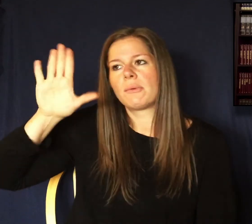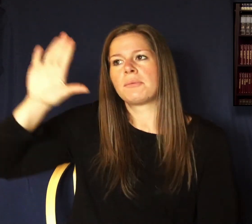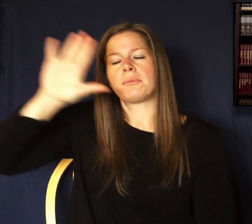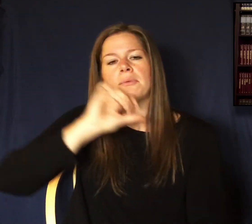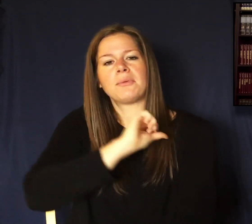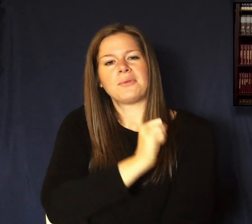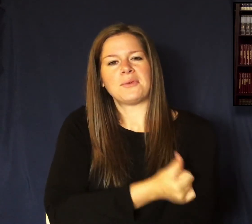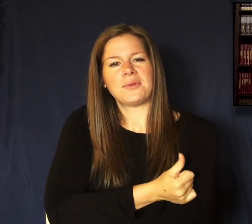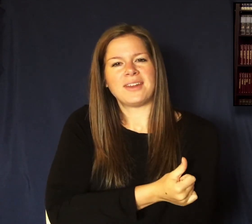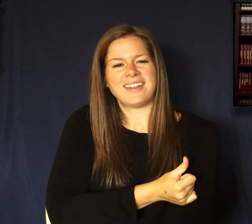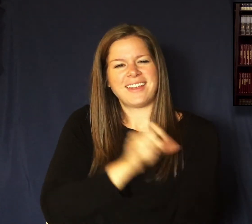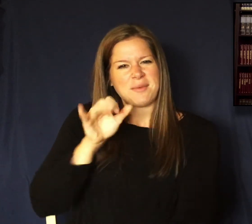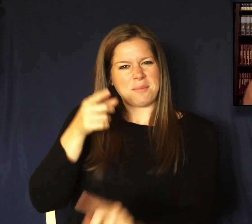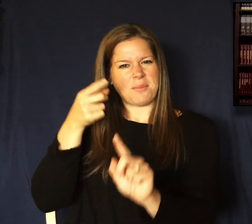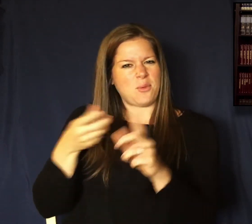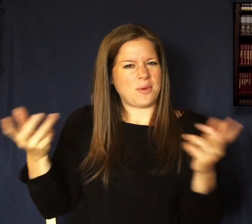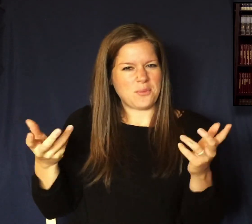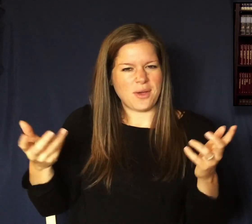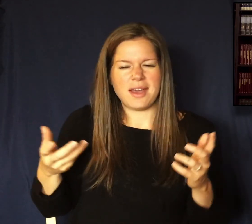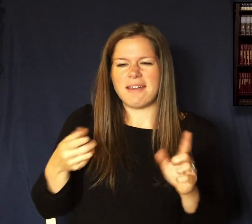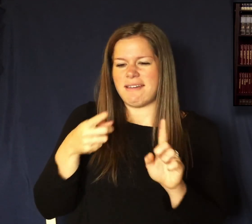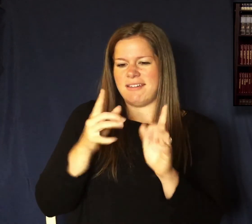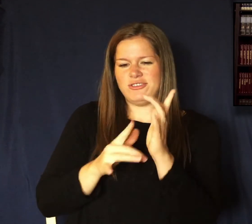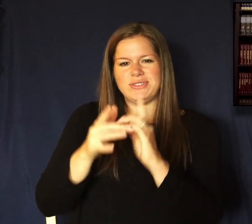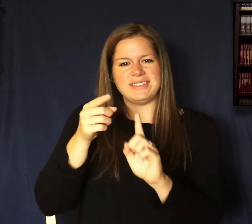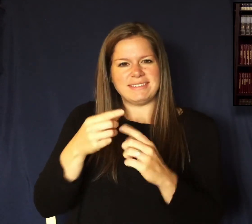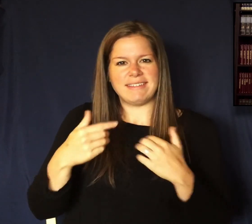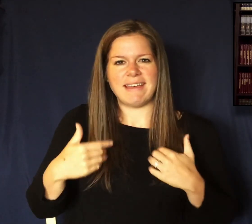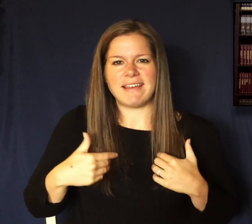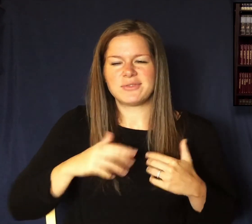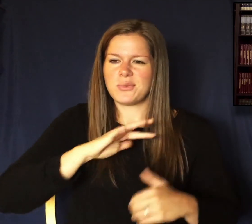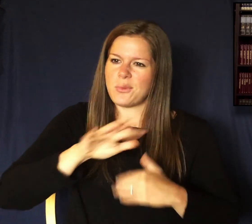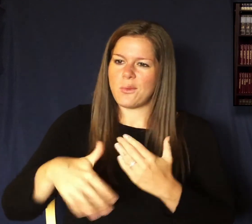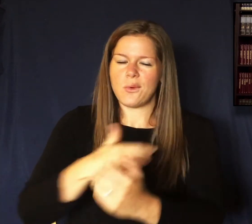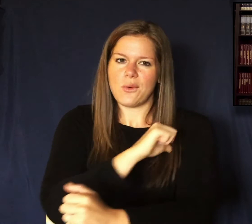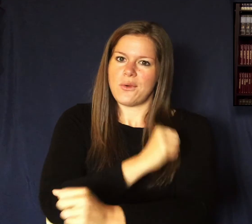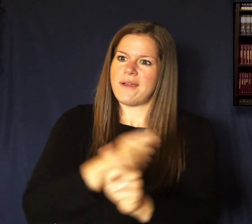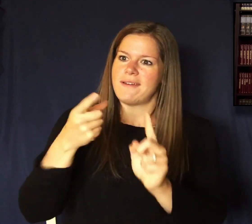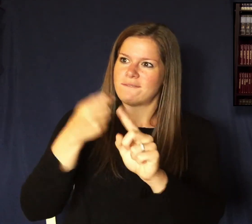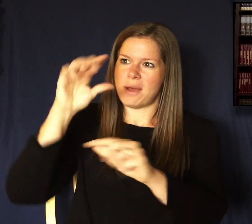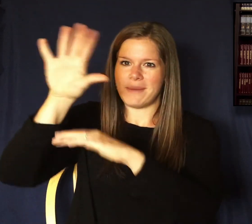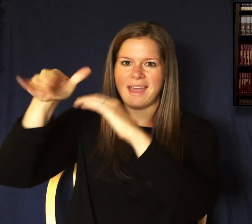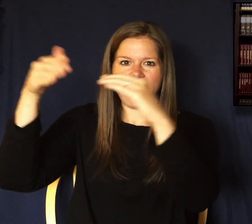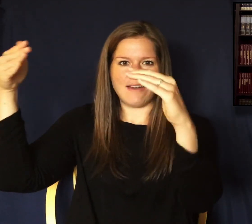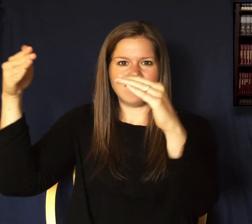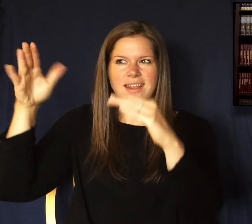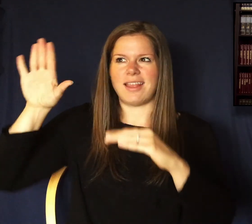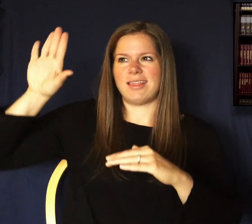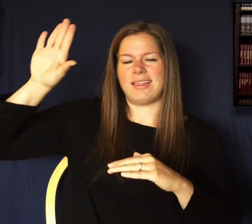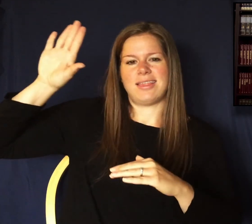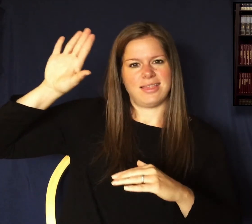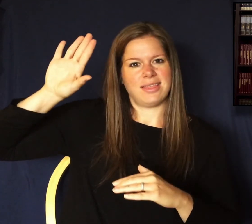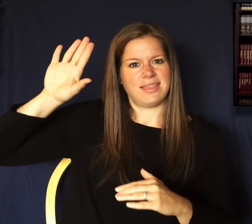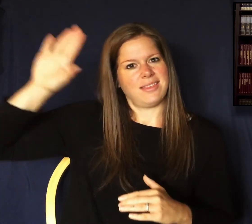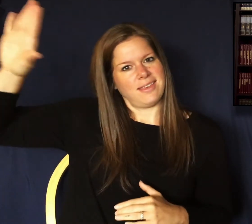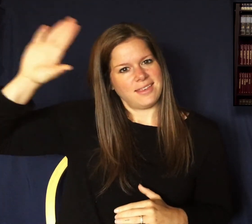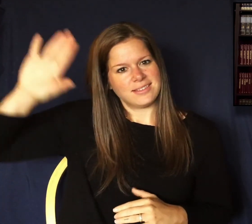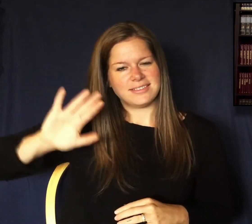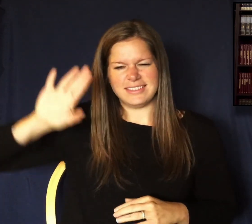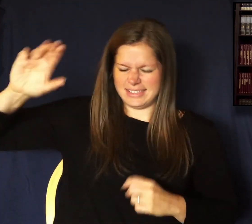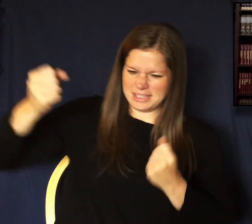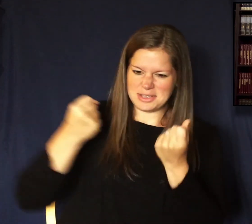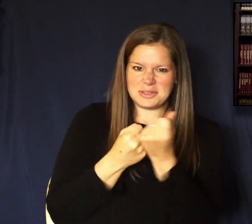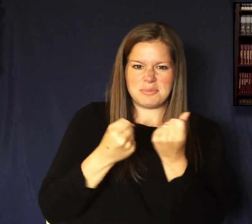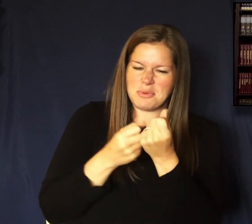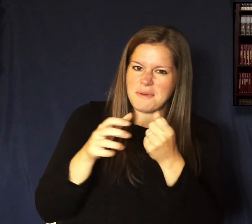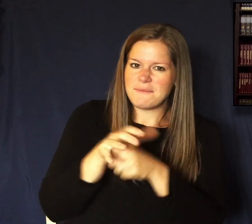him and backing him. The question we can ask ourselves when we read through a beautiful chapter like that is, are we